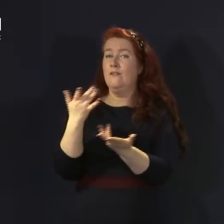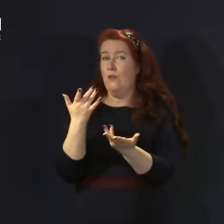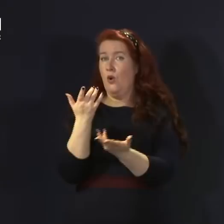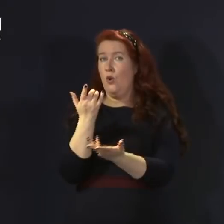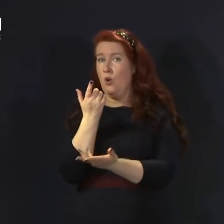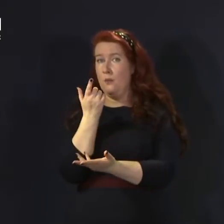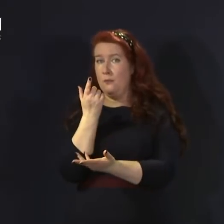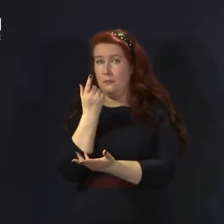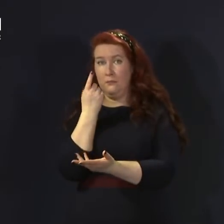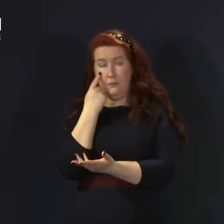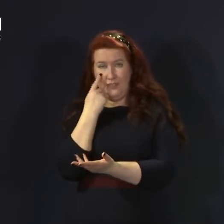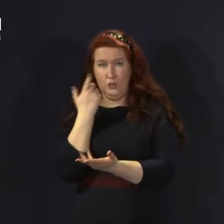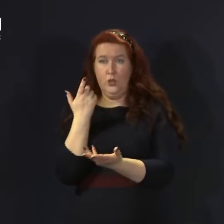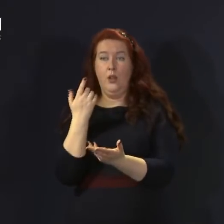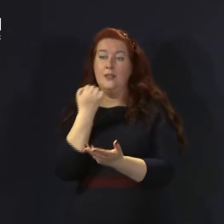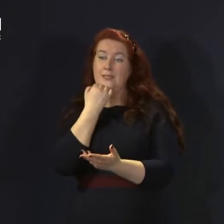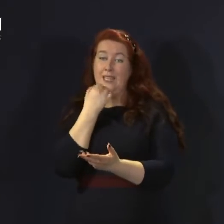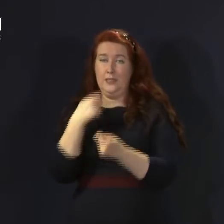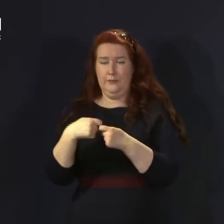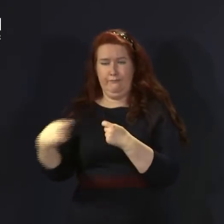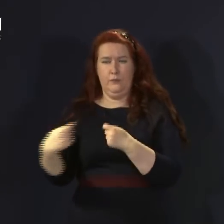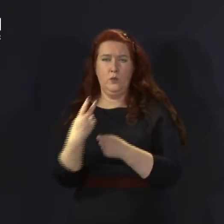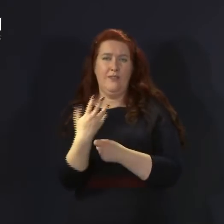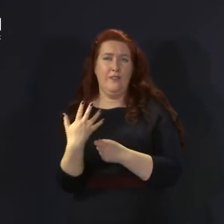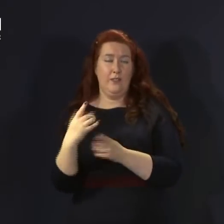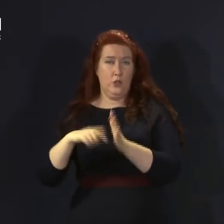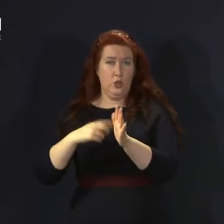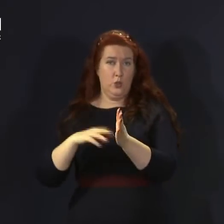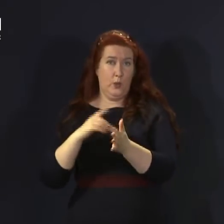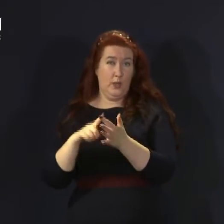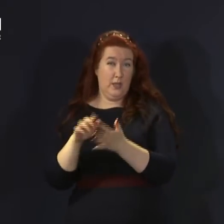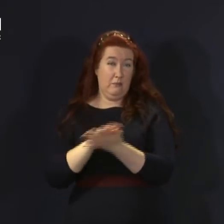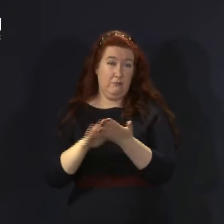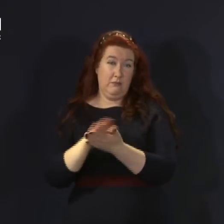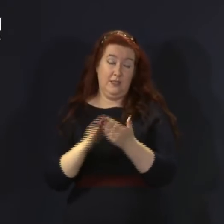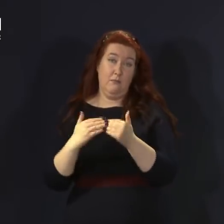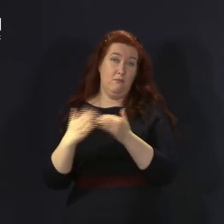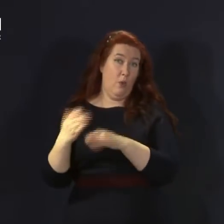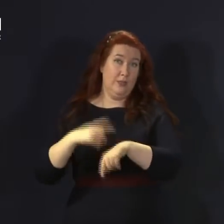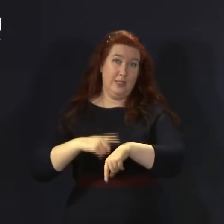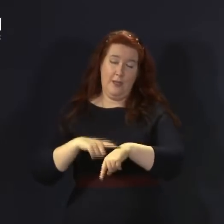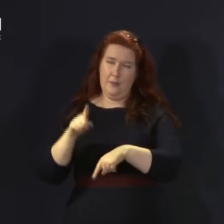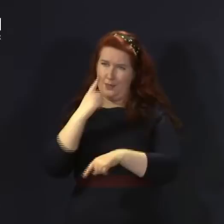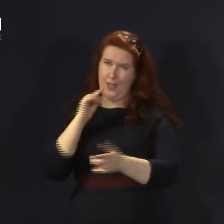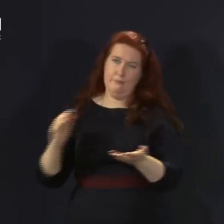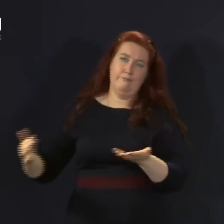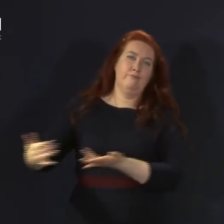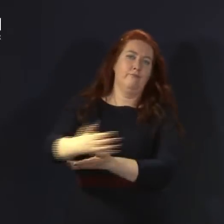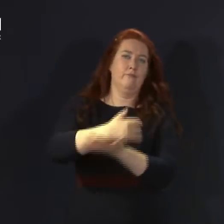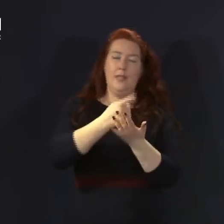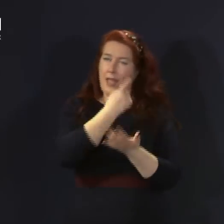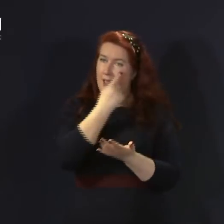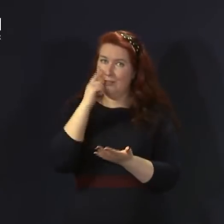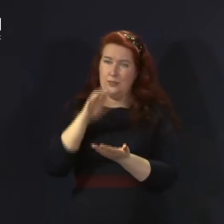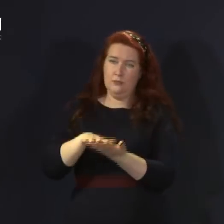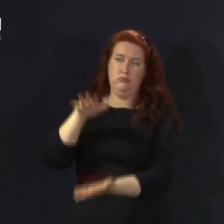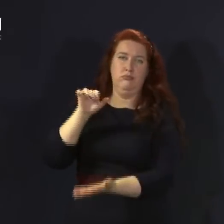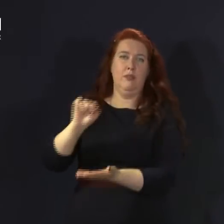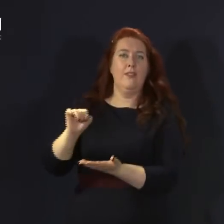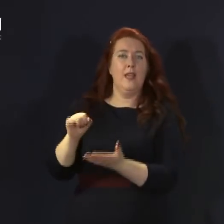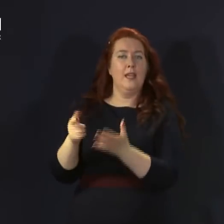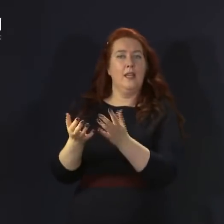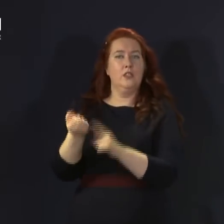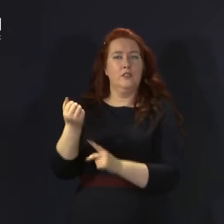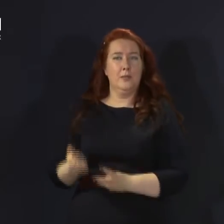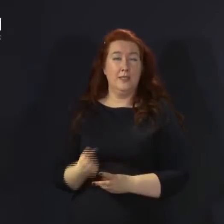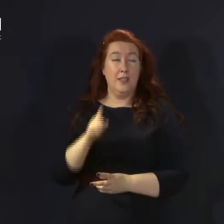been extended to the 25th of June. That provides more time for the gathering of evidence of pupil attainment. It's important to remember